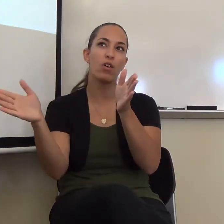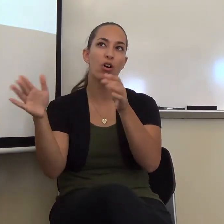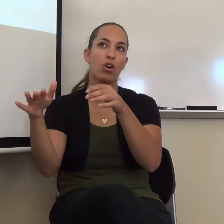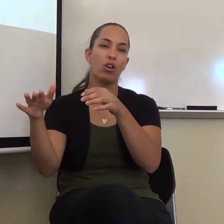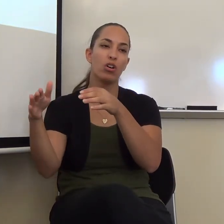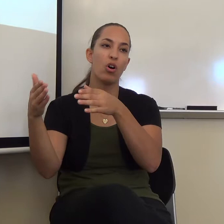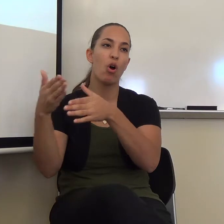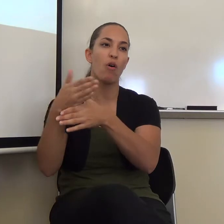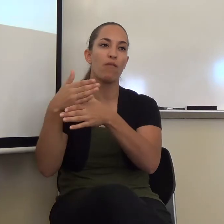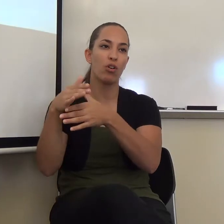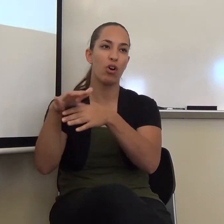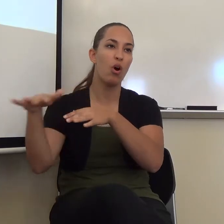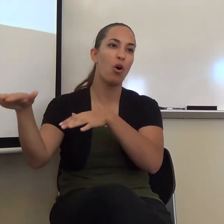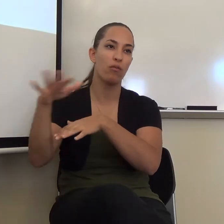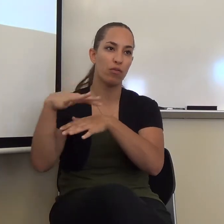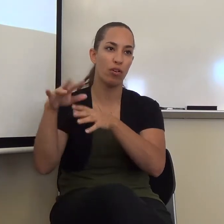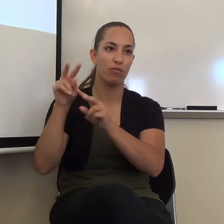it relate to crime?